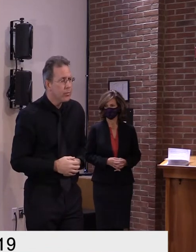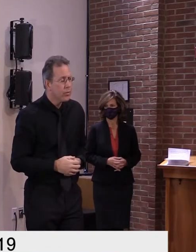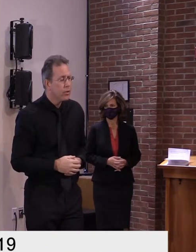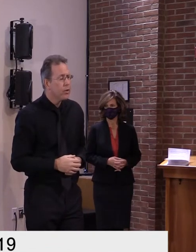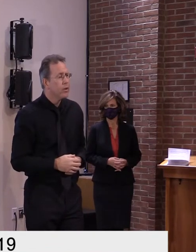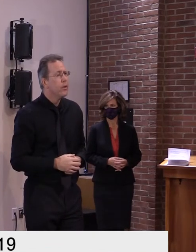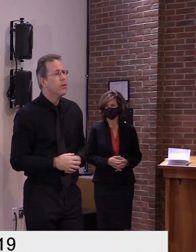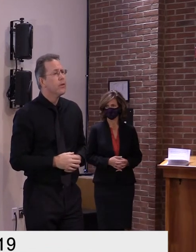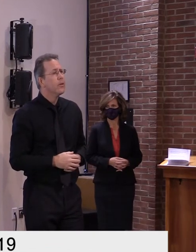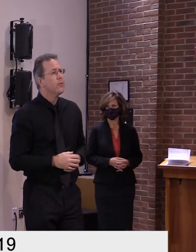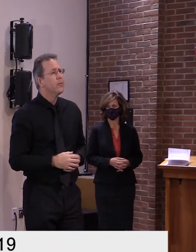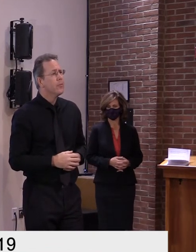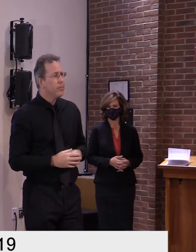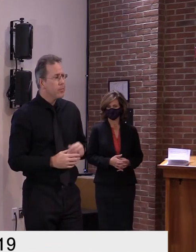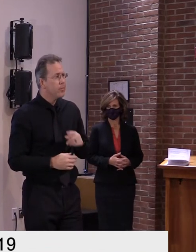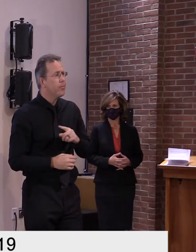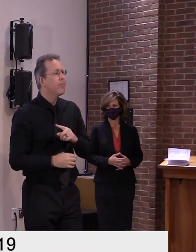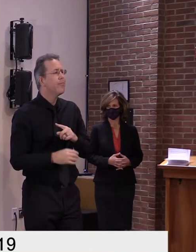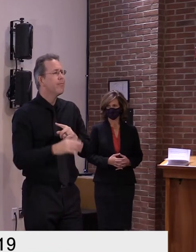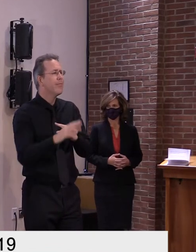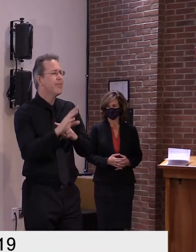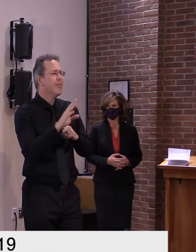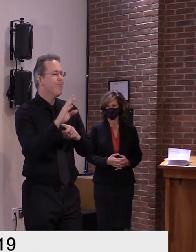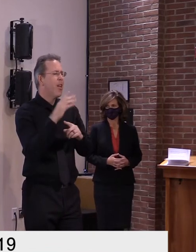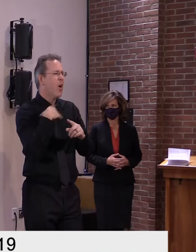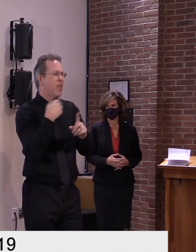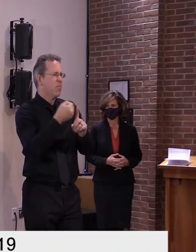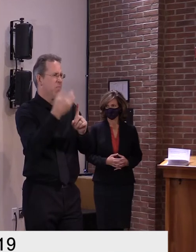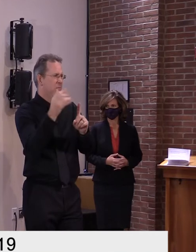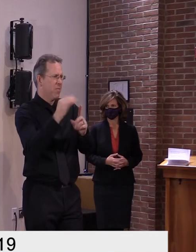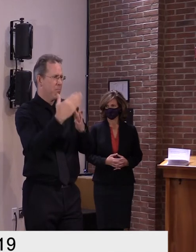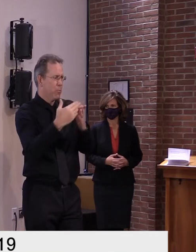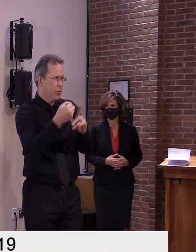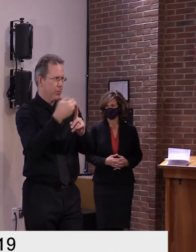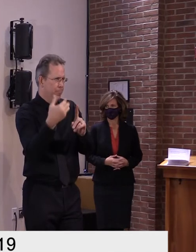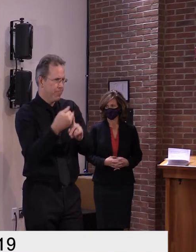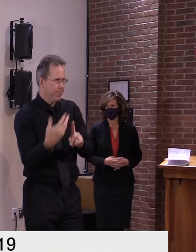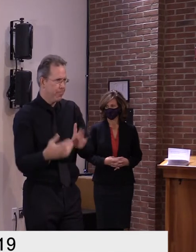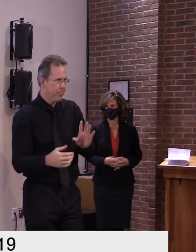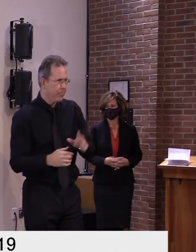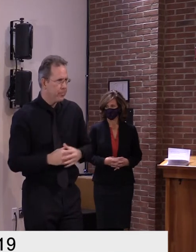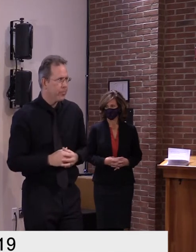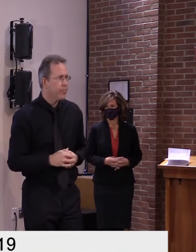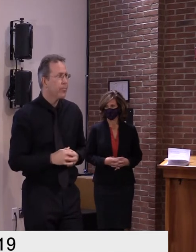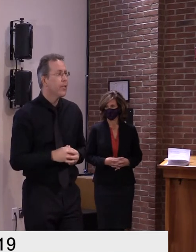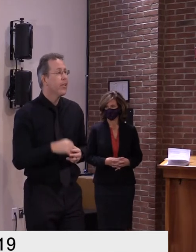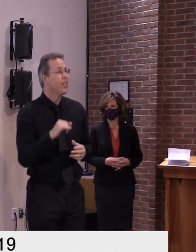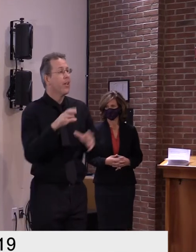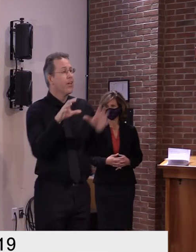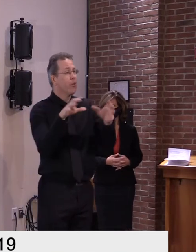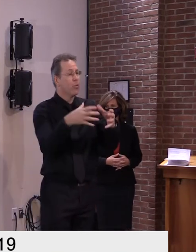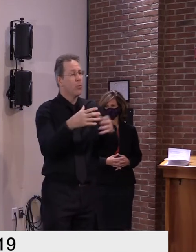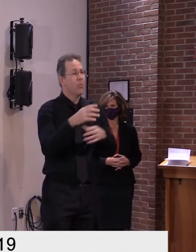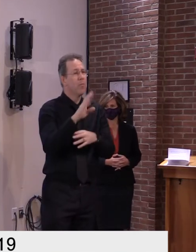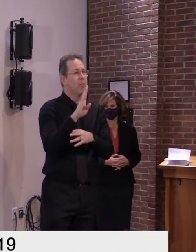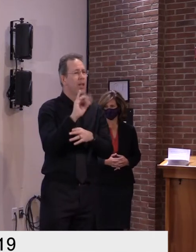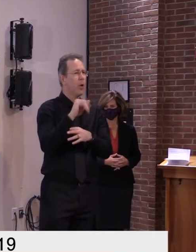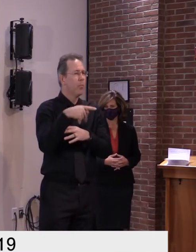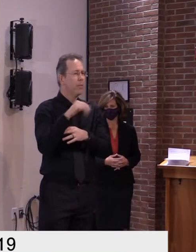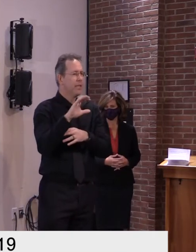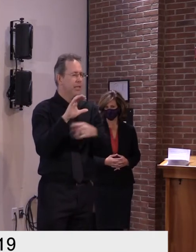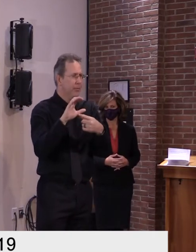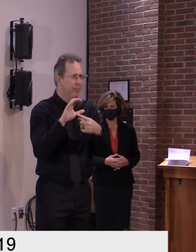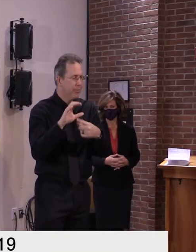just to give background, the so-called BIPOC, Black, Indigenous, People of Color population,